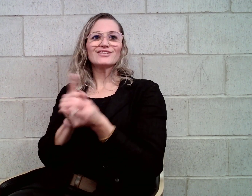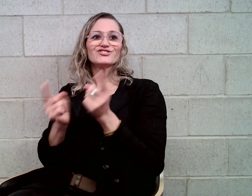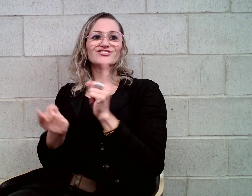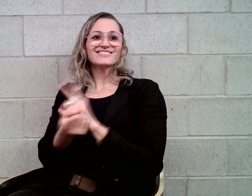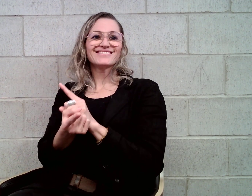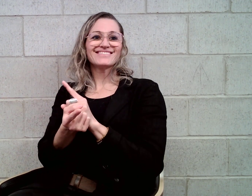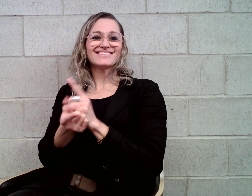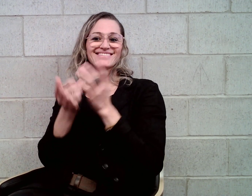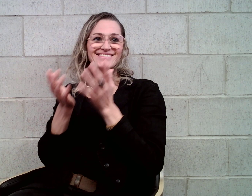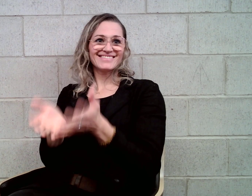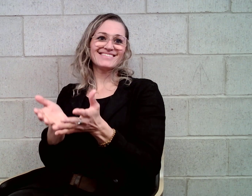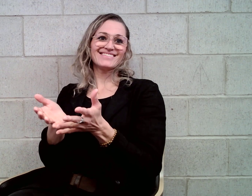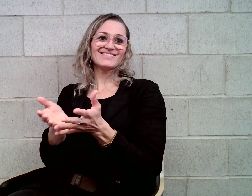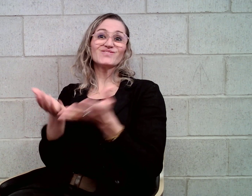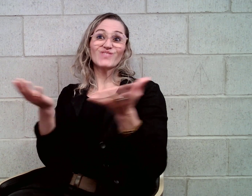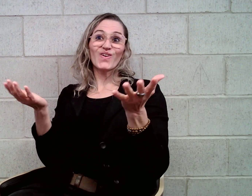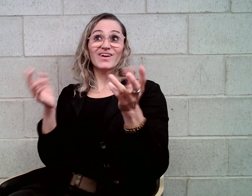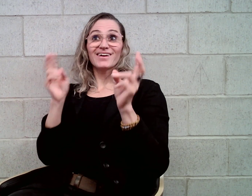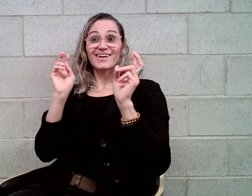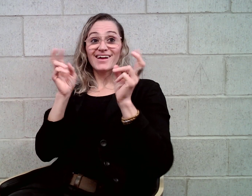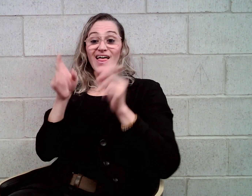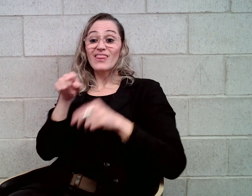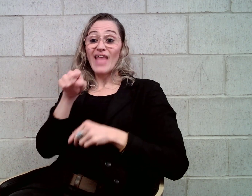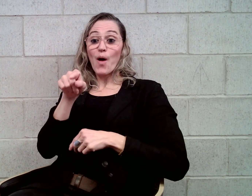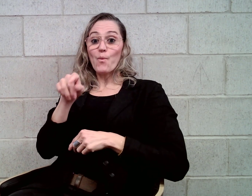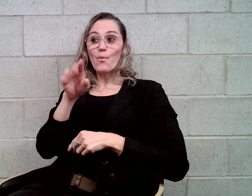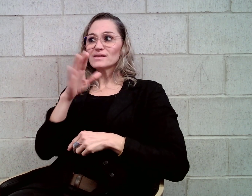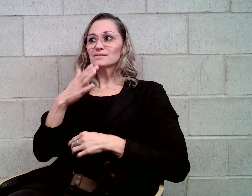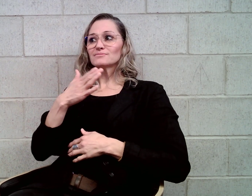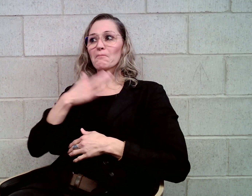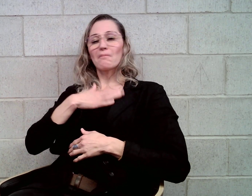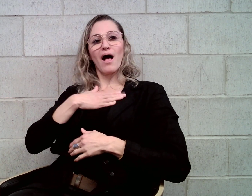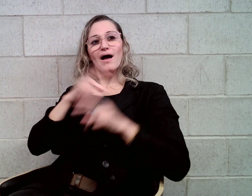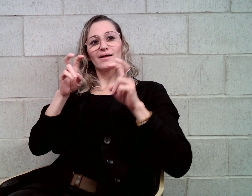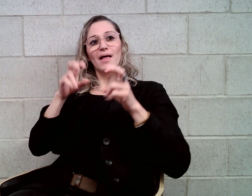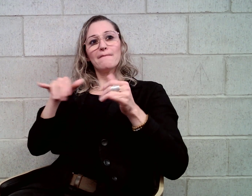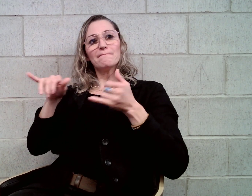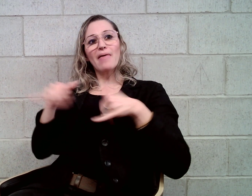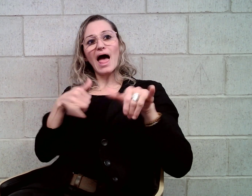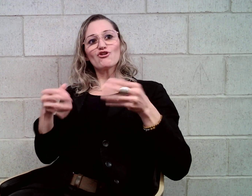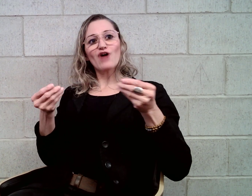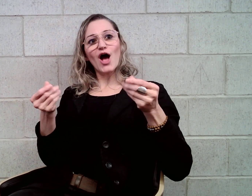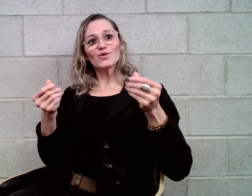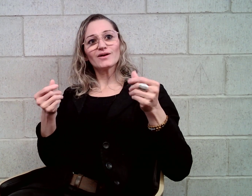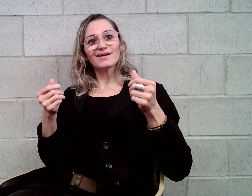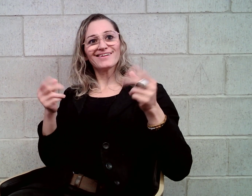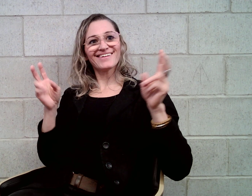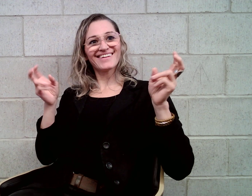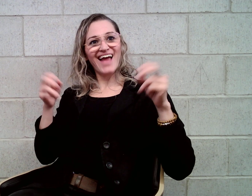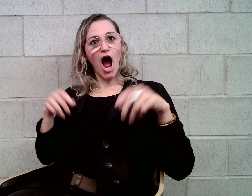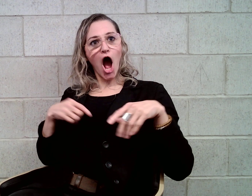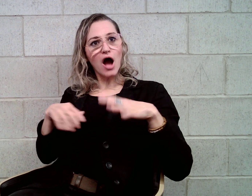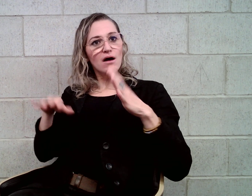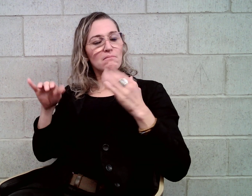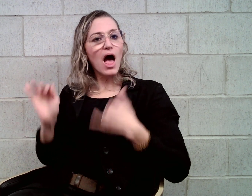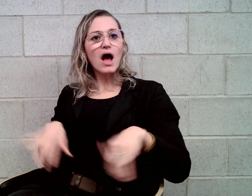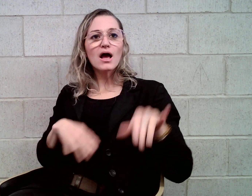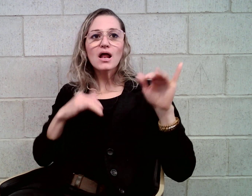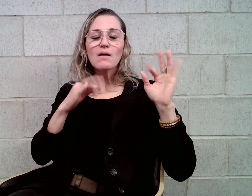but I also have a lot of, expertise in translation. And so I think of translation as